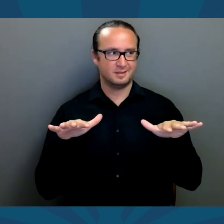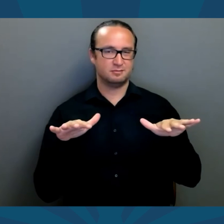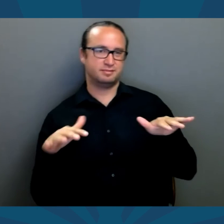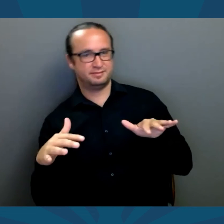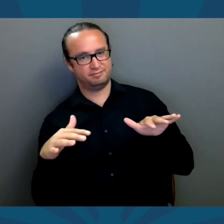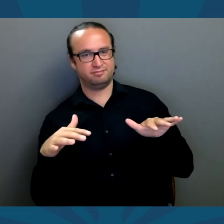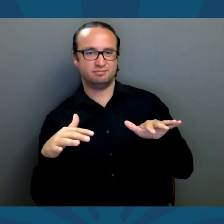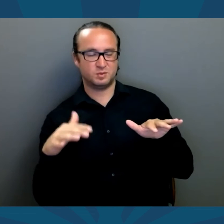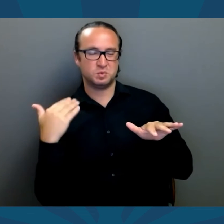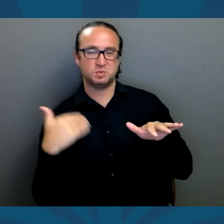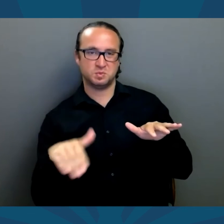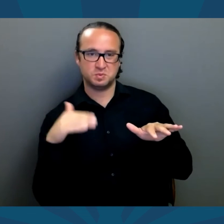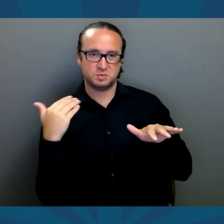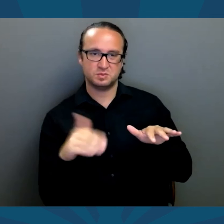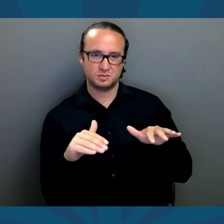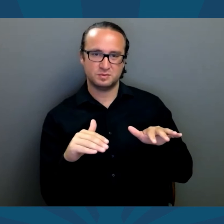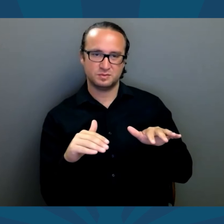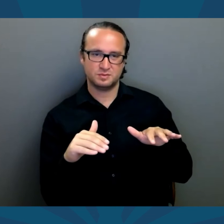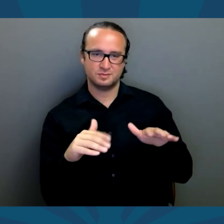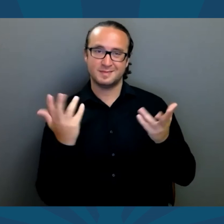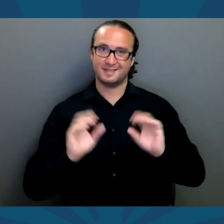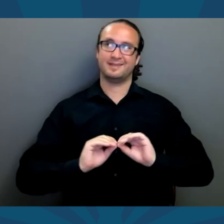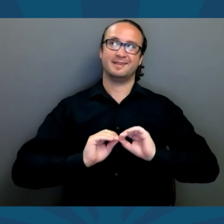Our country is at a turning point.